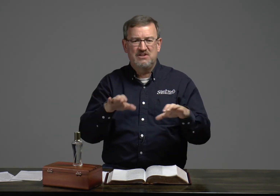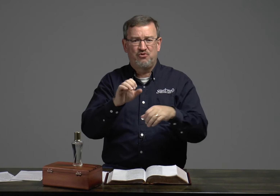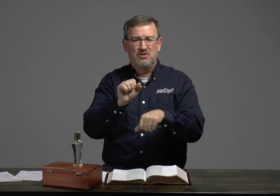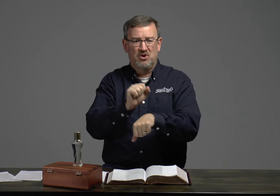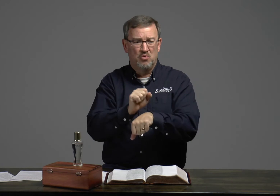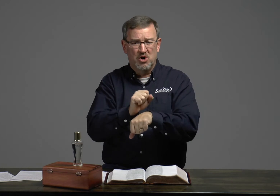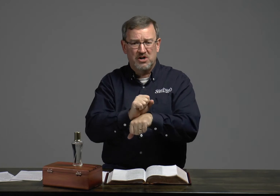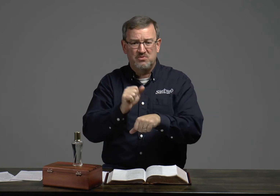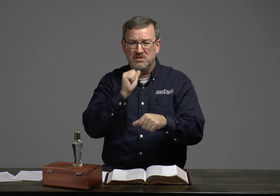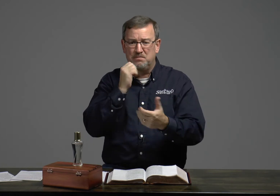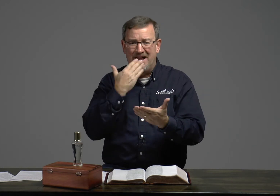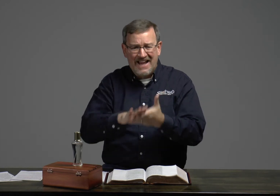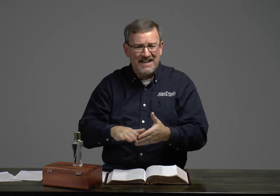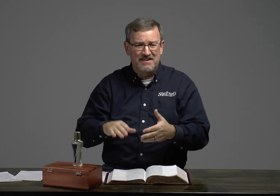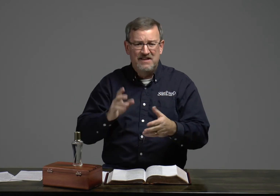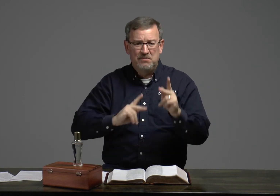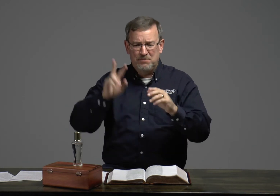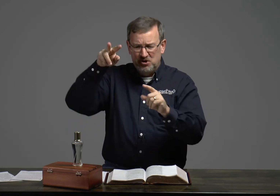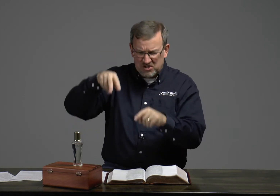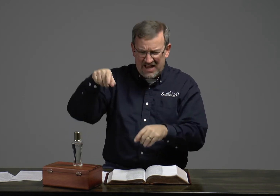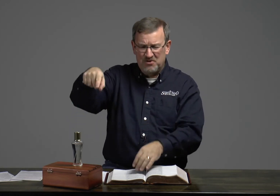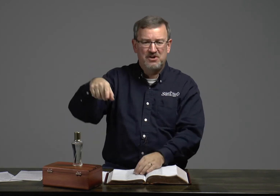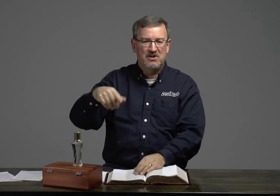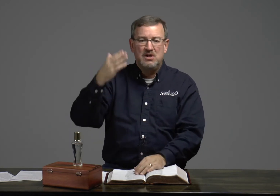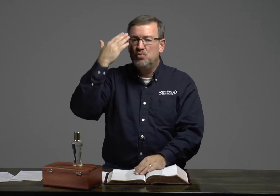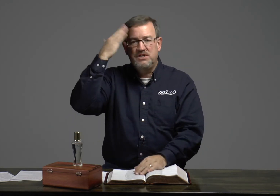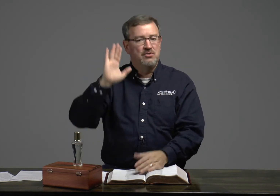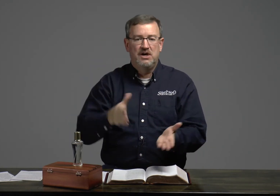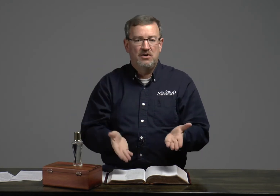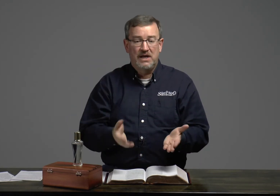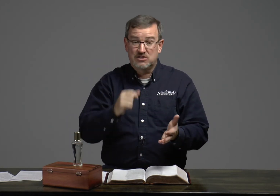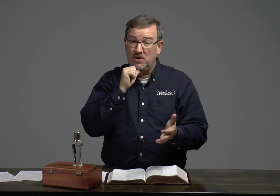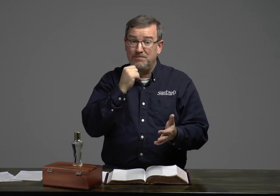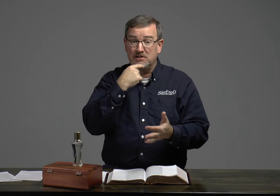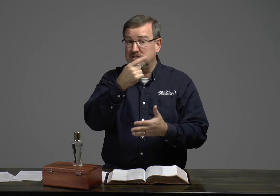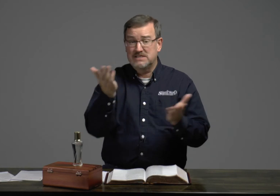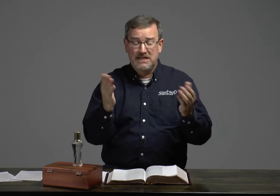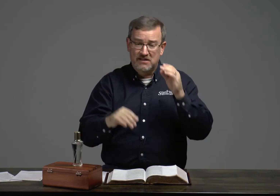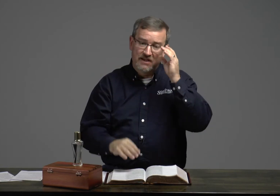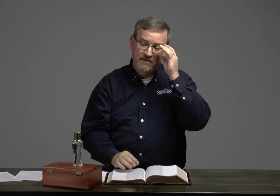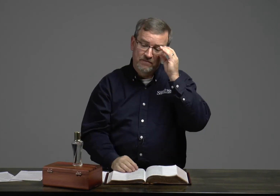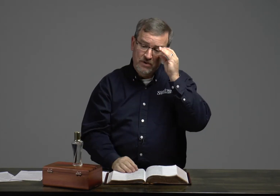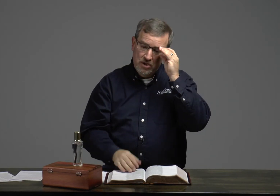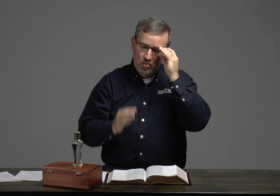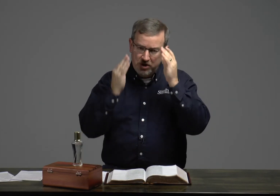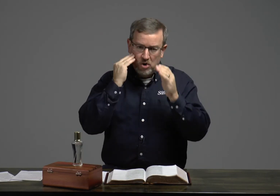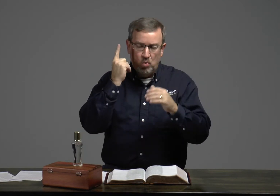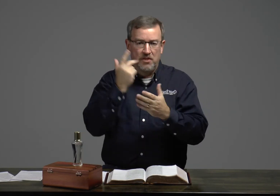for her work was bad and people looked down on her. We don't know, and so I'm not going to say anything. We know one